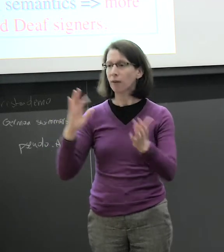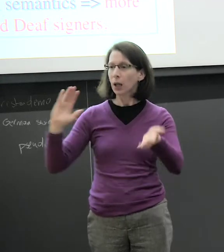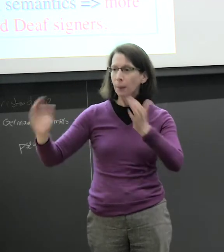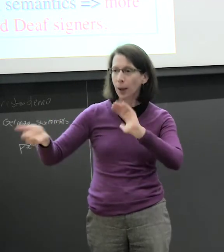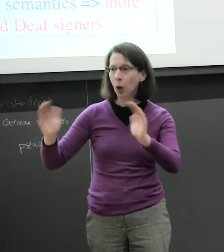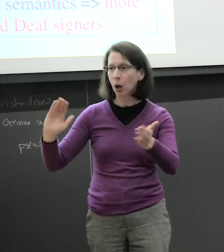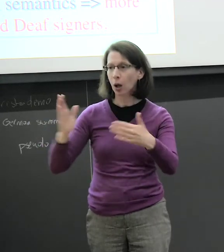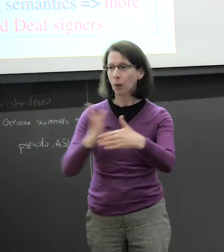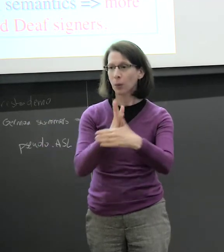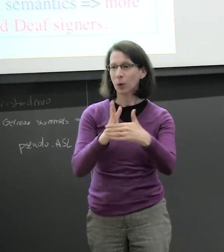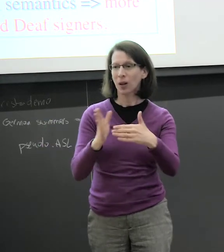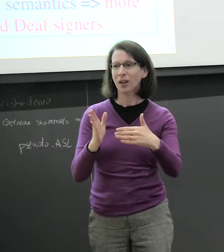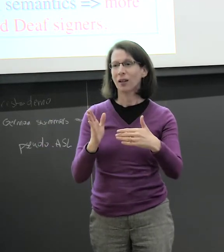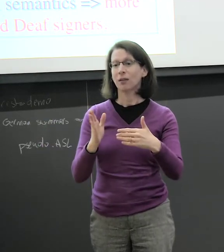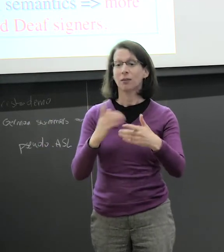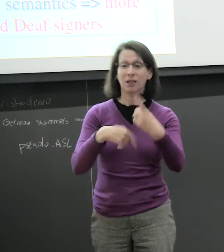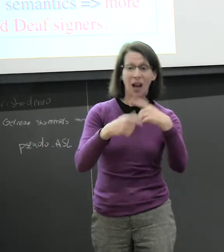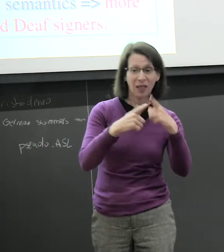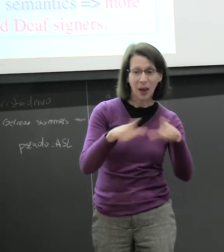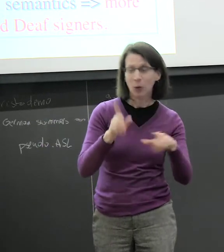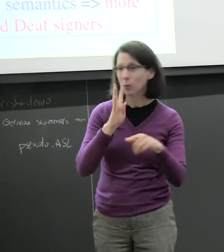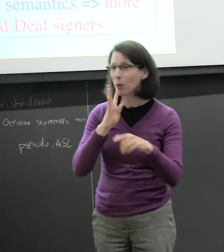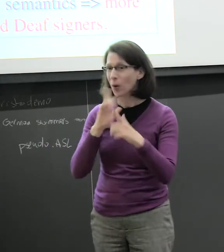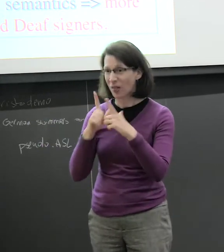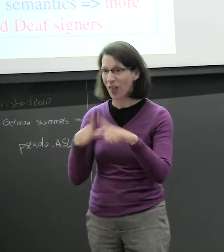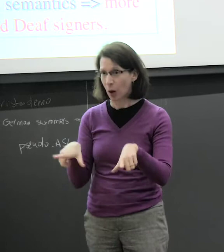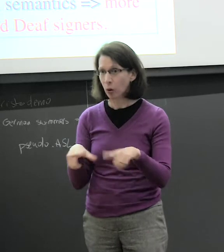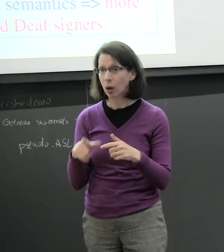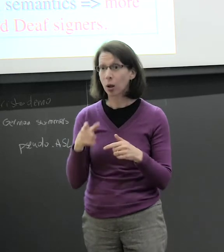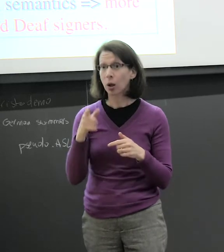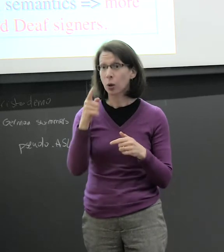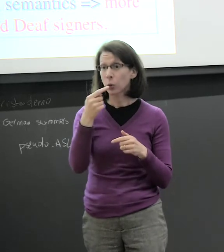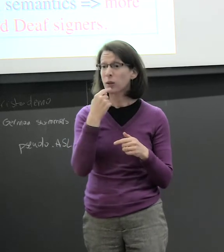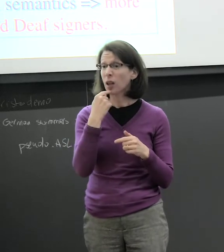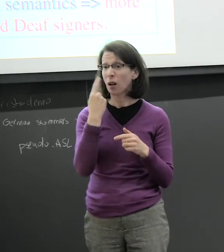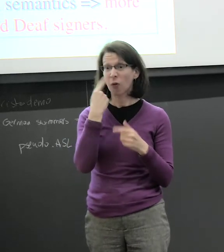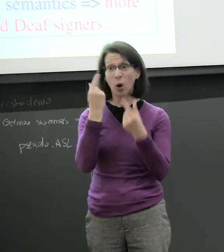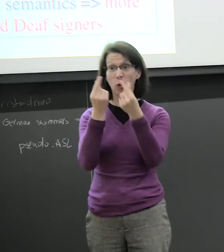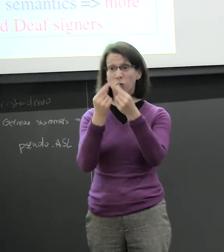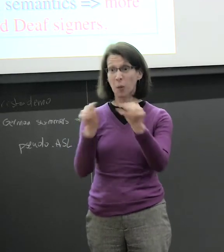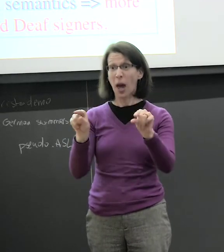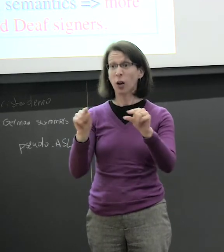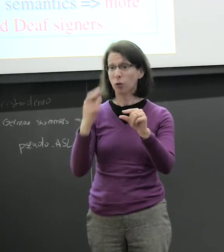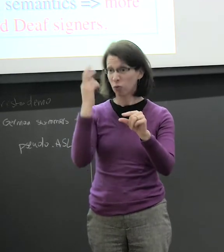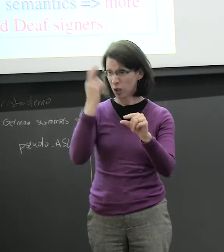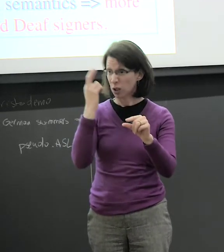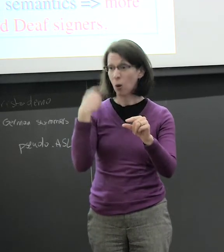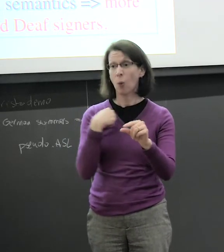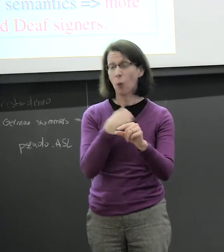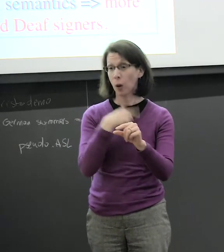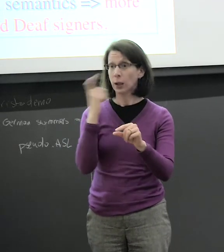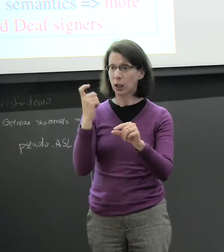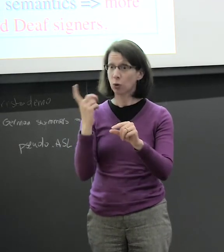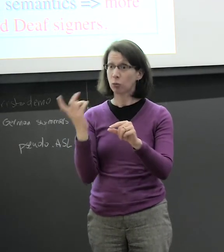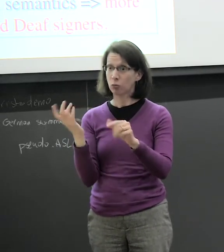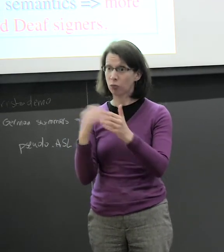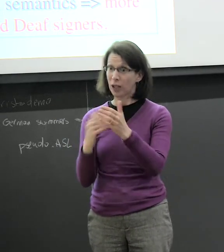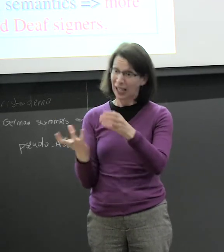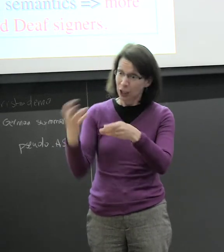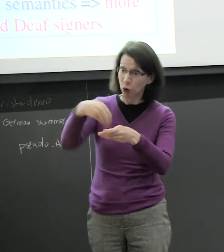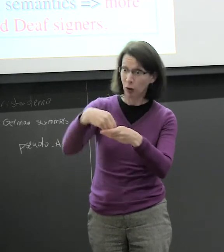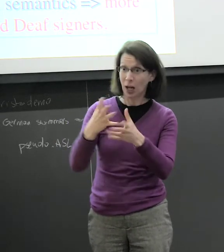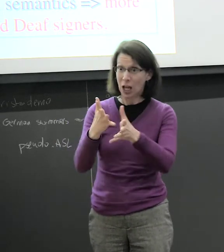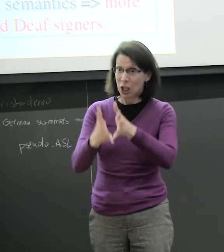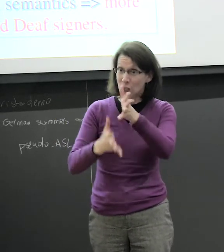comparison between spoken language and sign language. You're saying for purely grammatical reasons, we need to reintegrate some